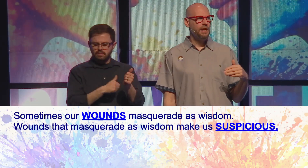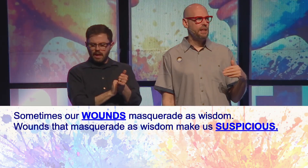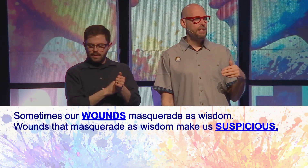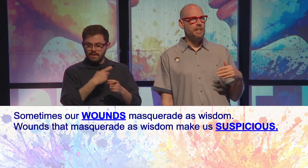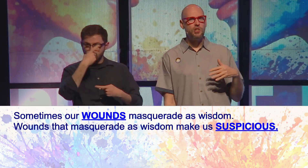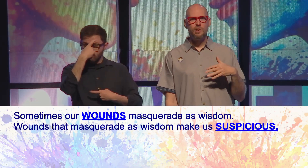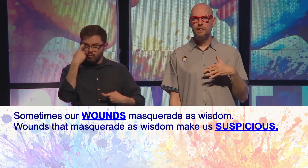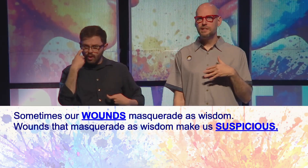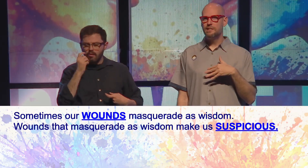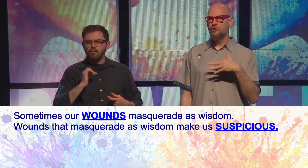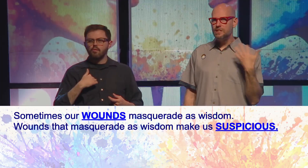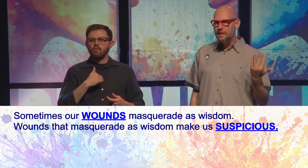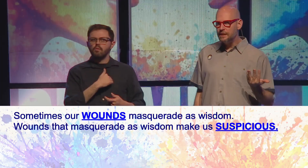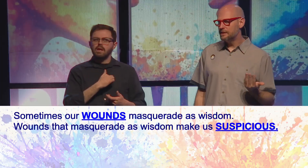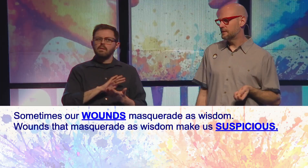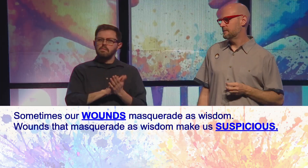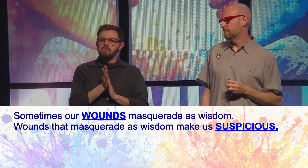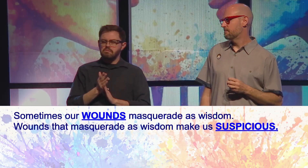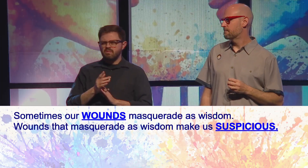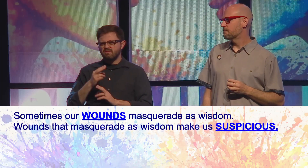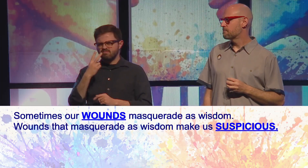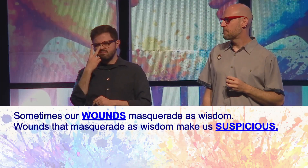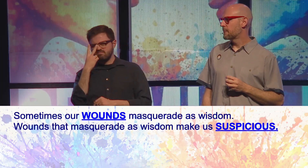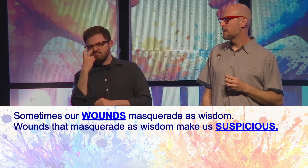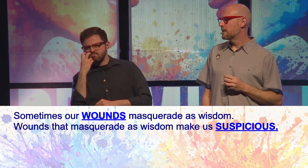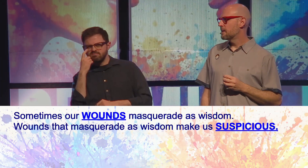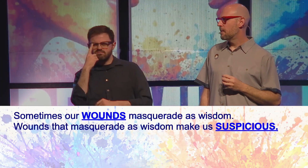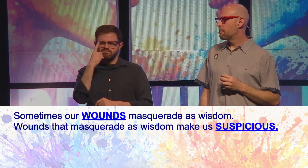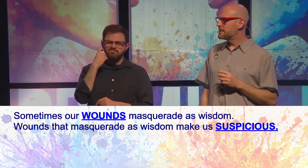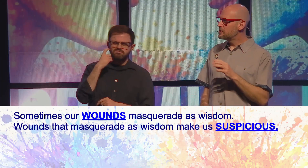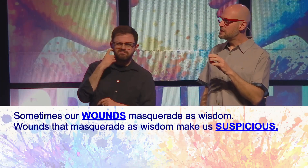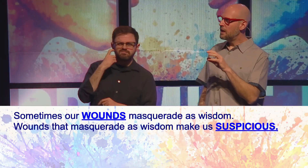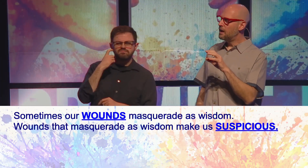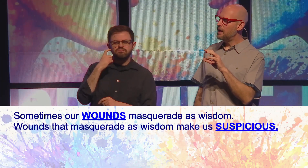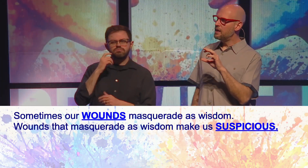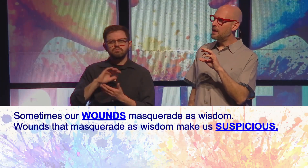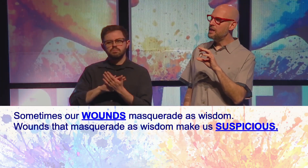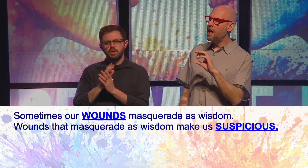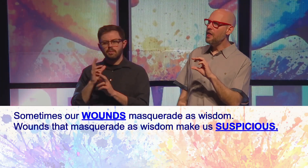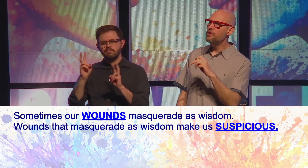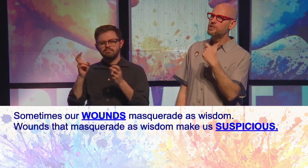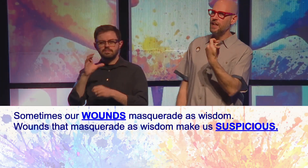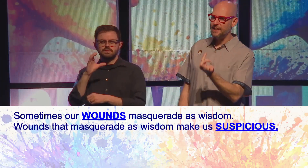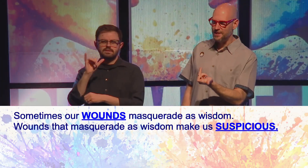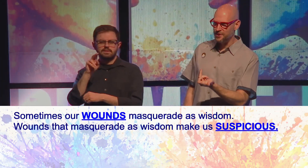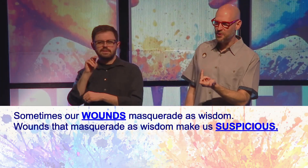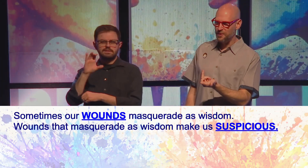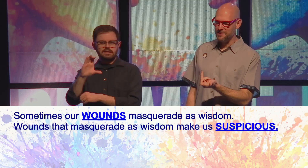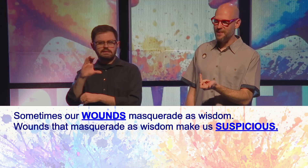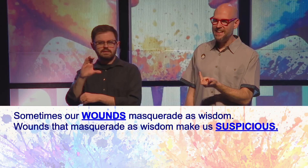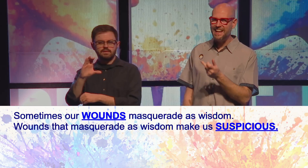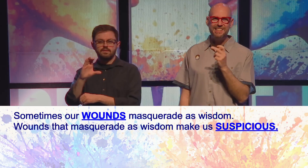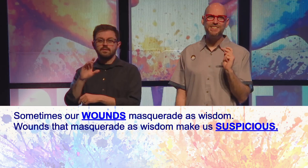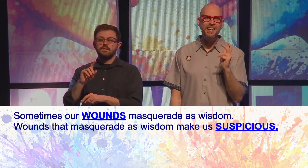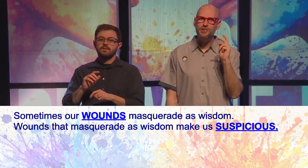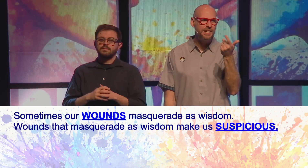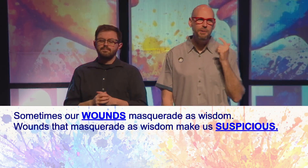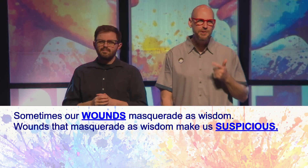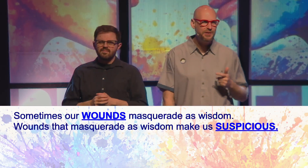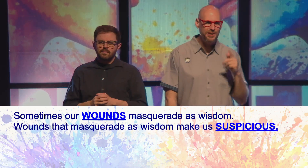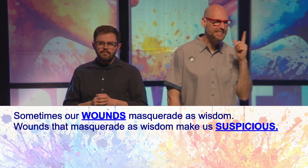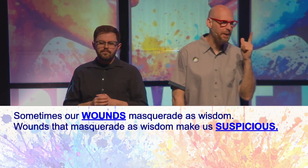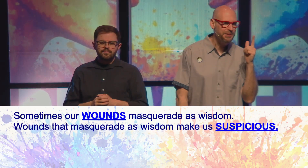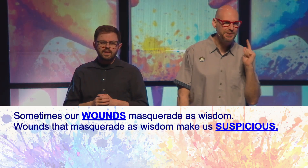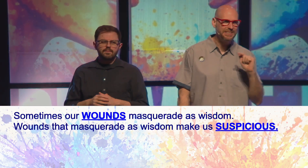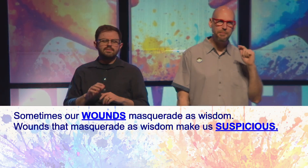Suspicious, they turn us into cynics. But there's an other side to the coin, right? And I know some